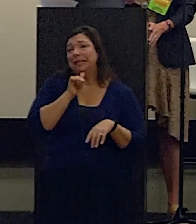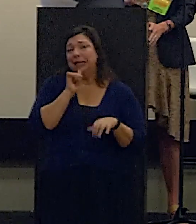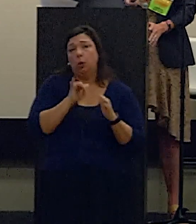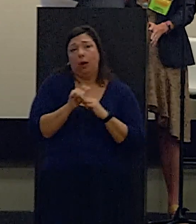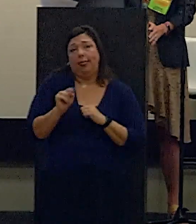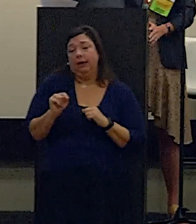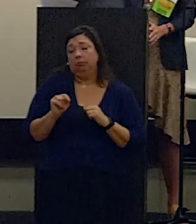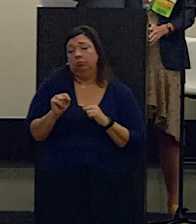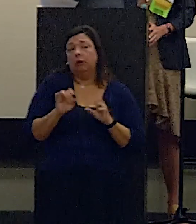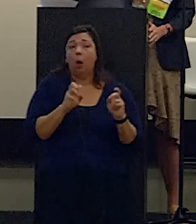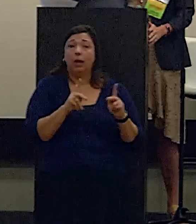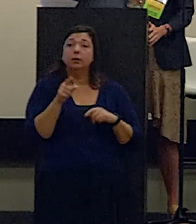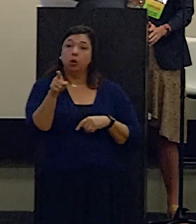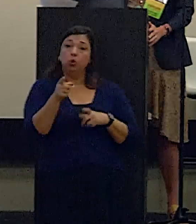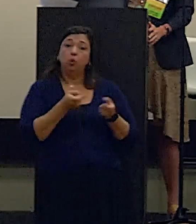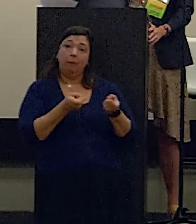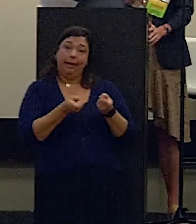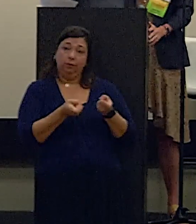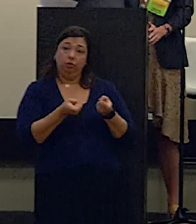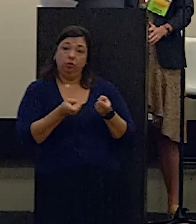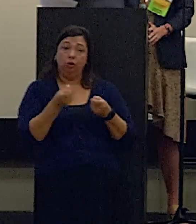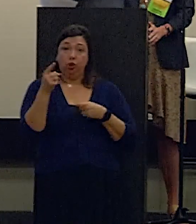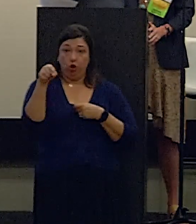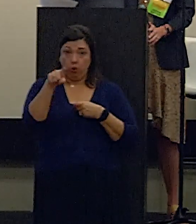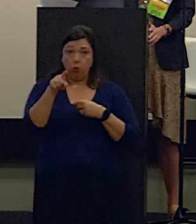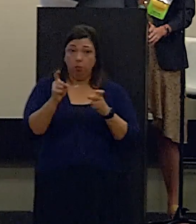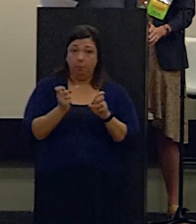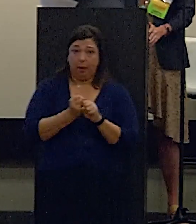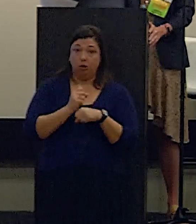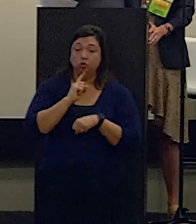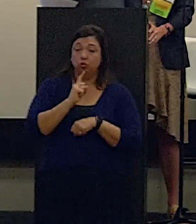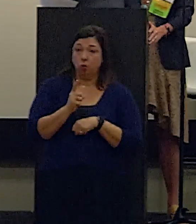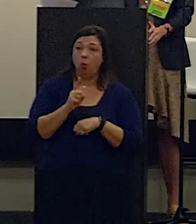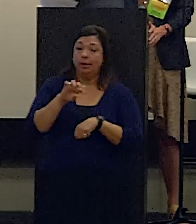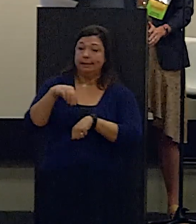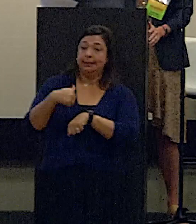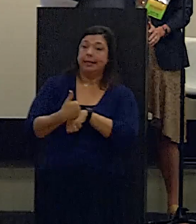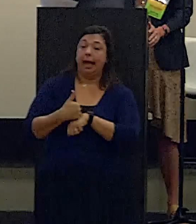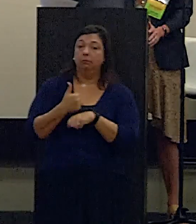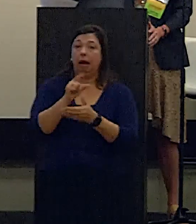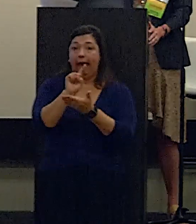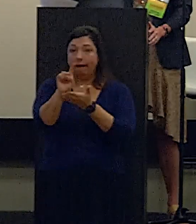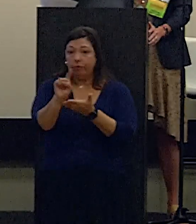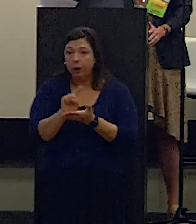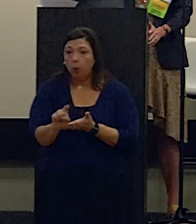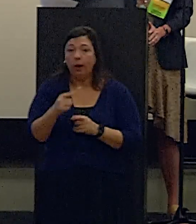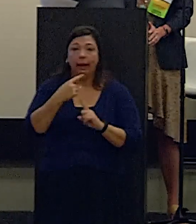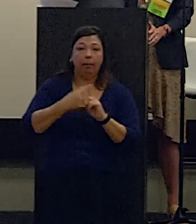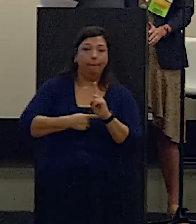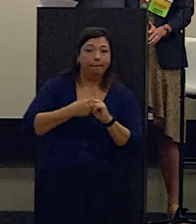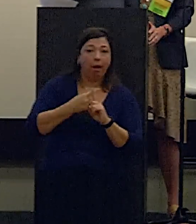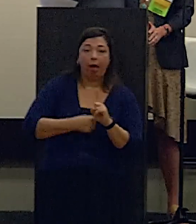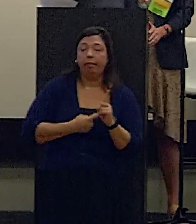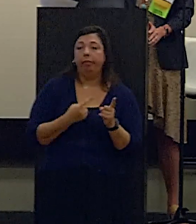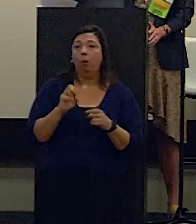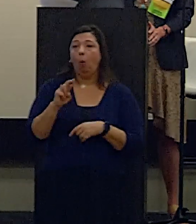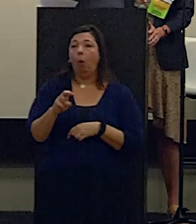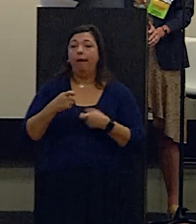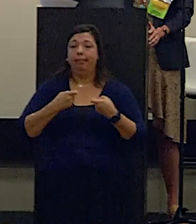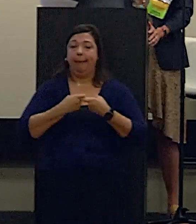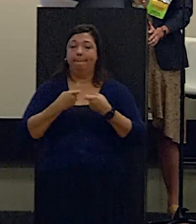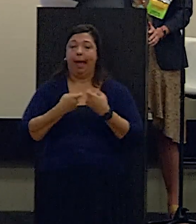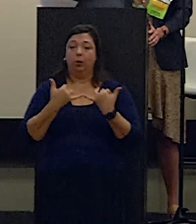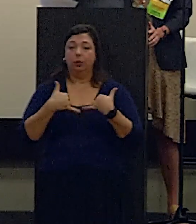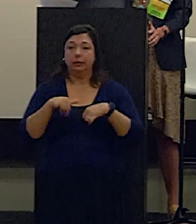All right, so you manage it. You make sure that it's set every week or month, or that the batteries are